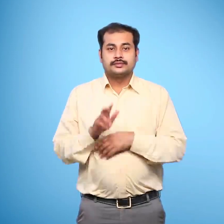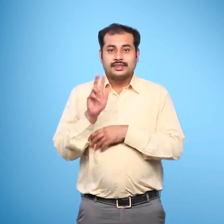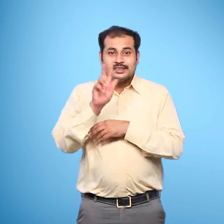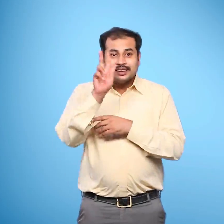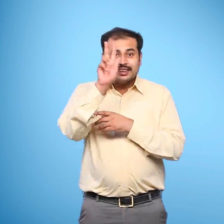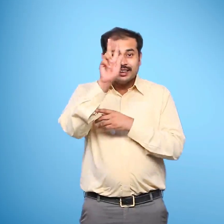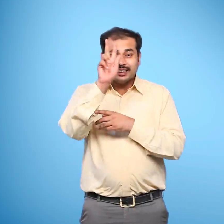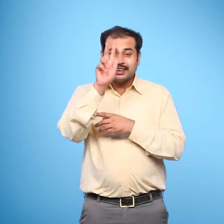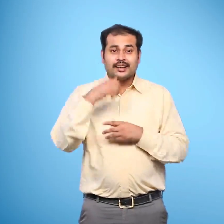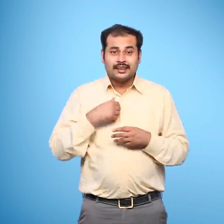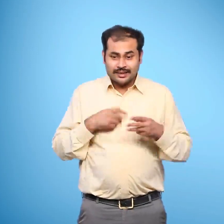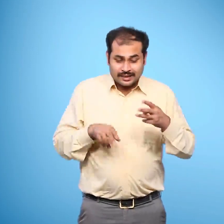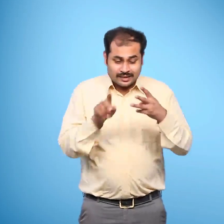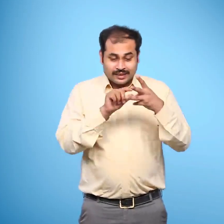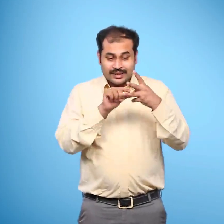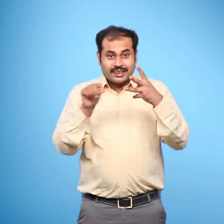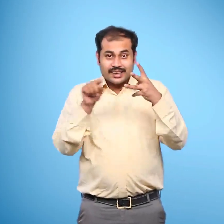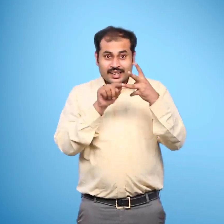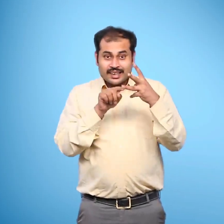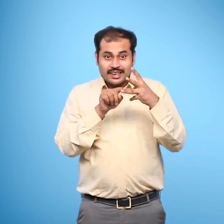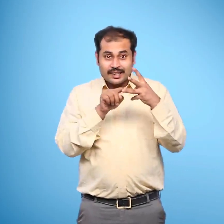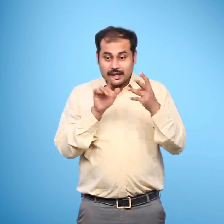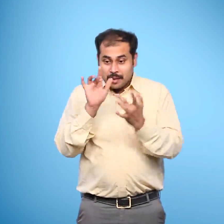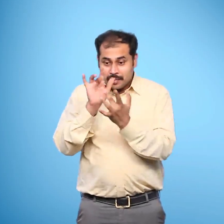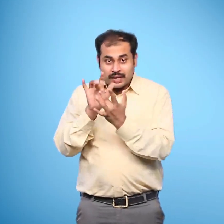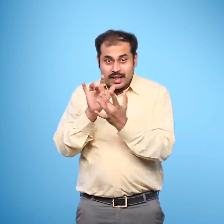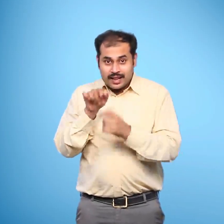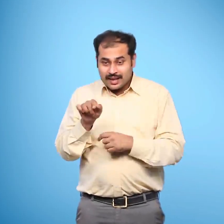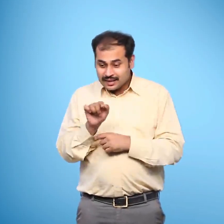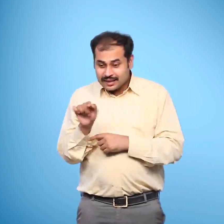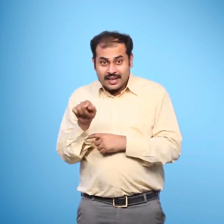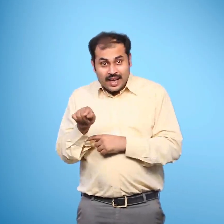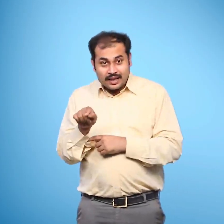A lizard is sitting at the middle hole in the bottom line,